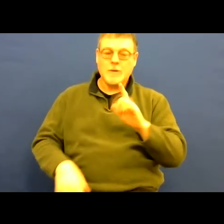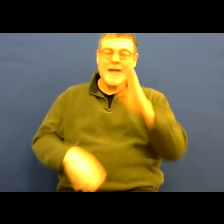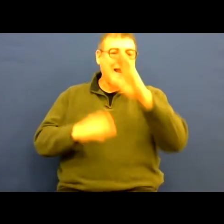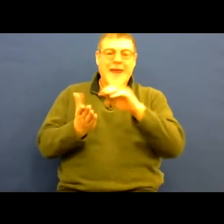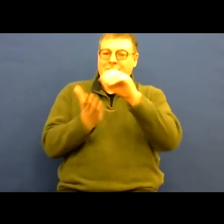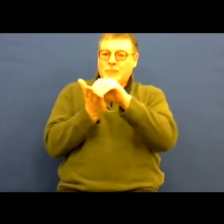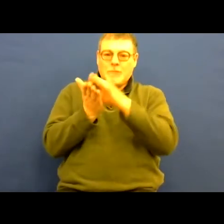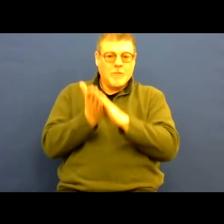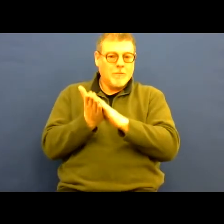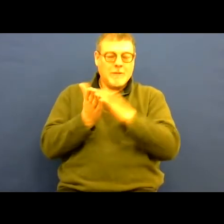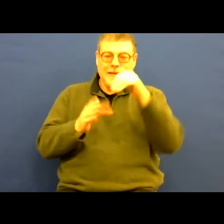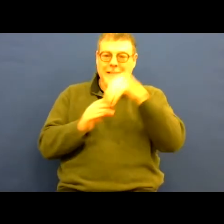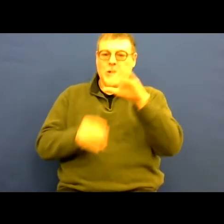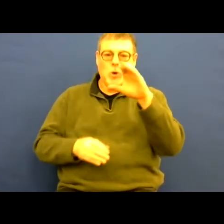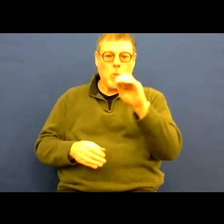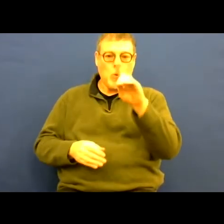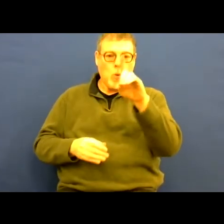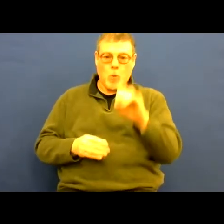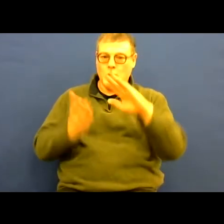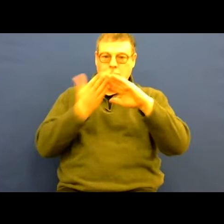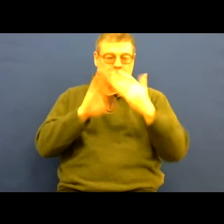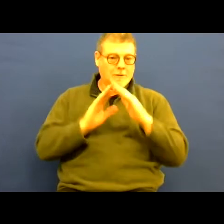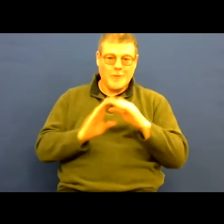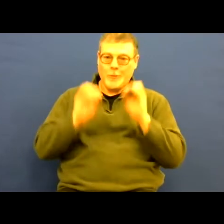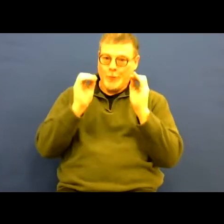encoded in our town code.